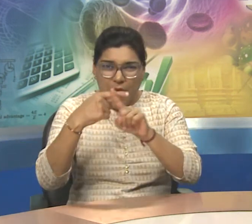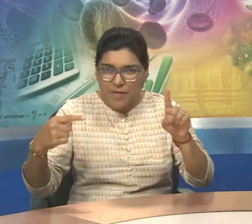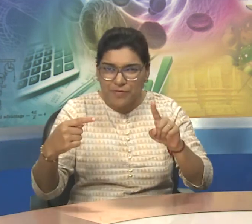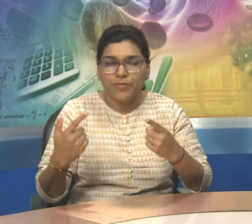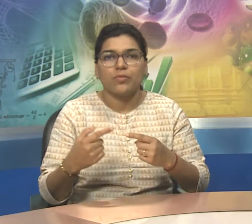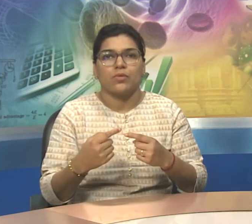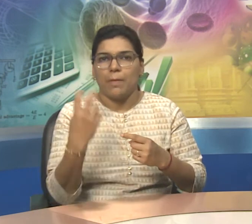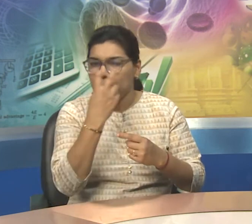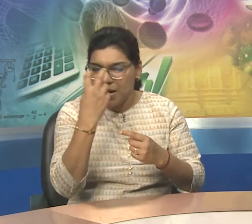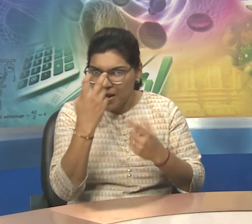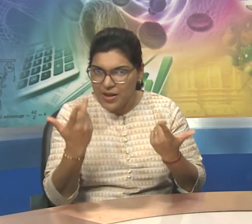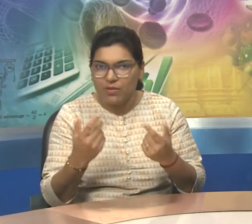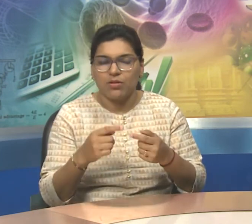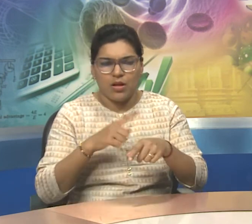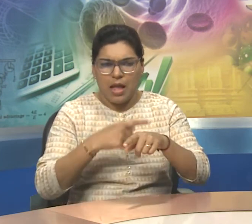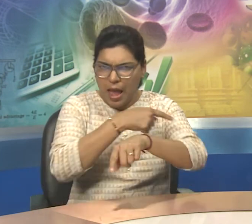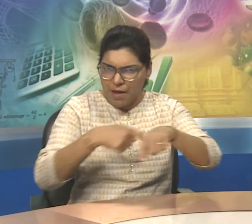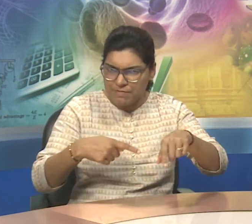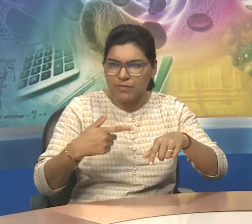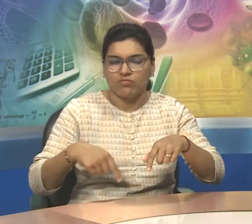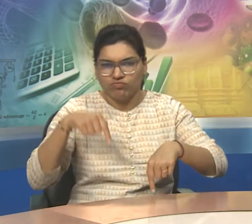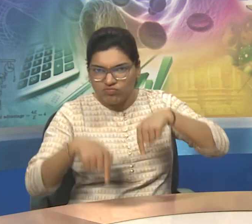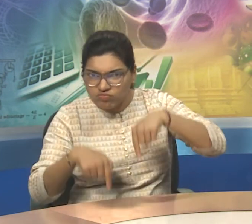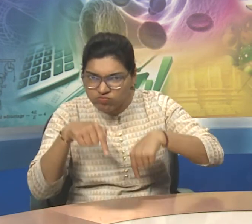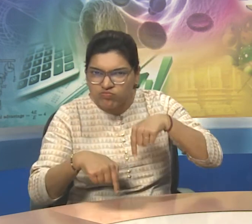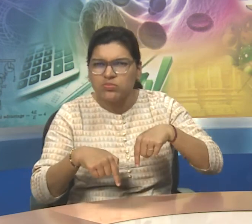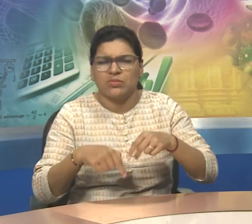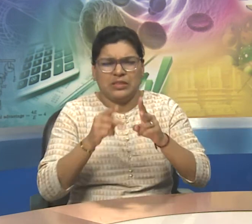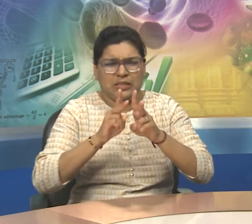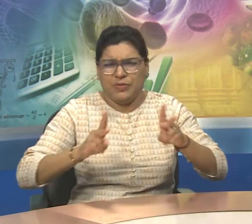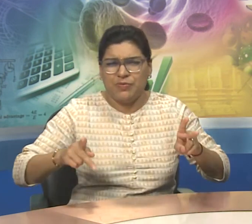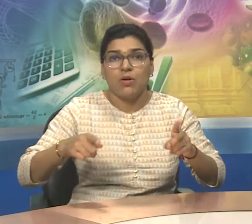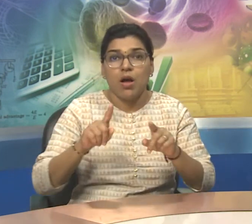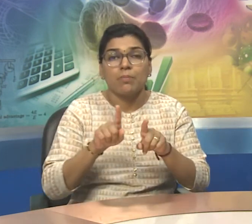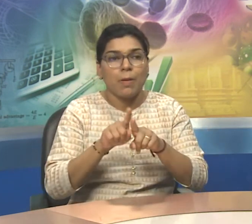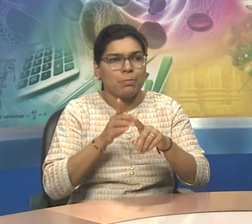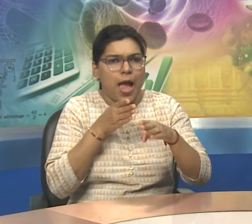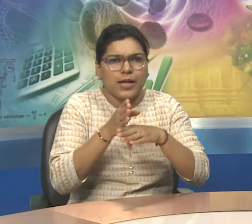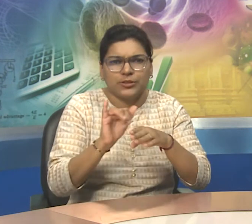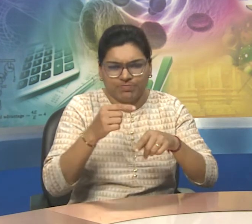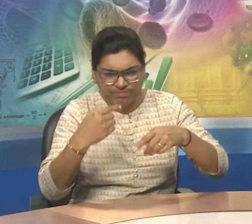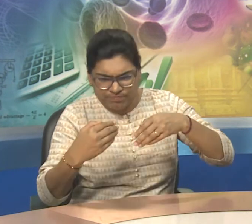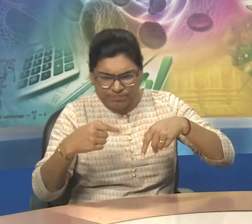A person who has inability to perform something such